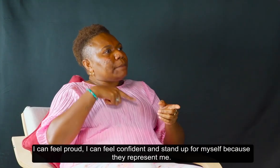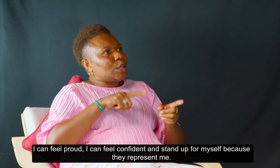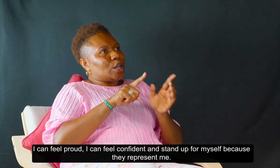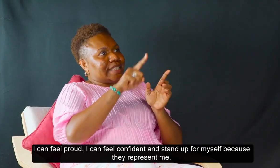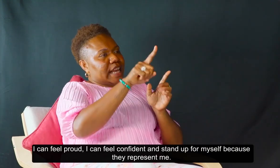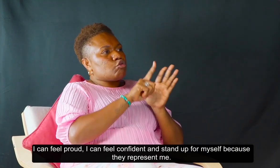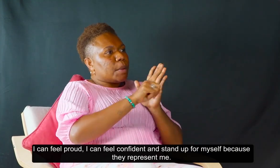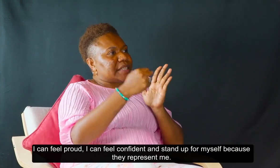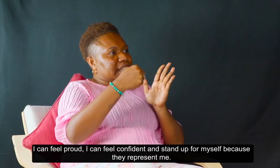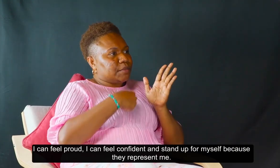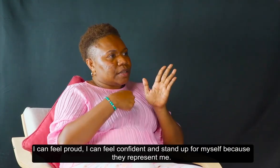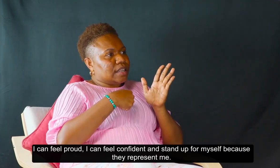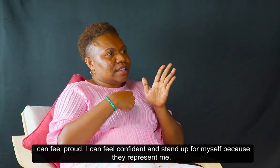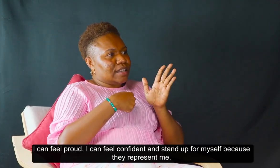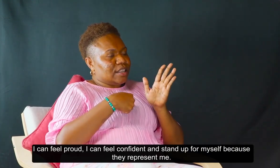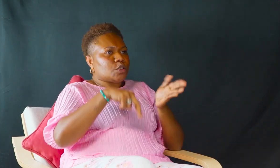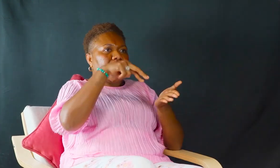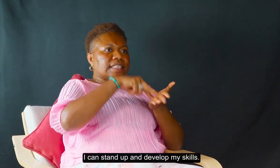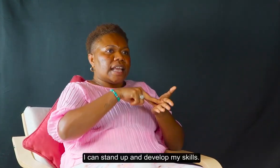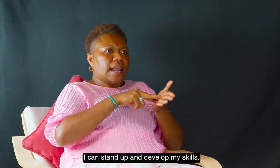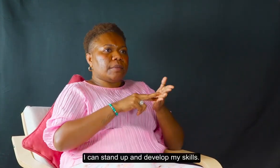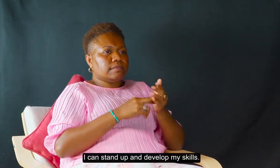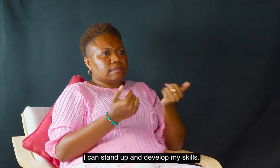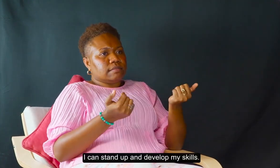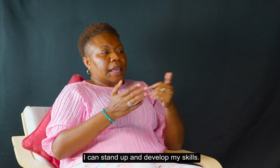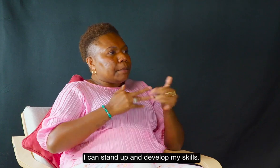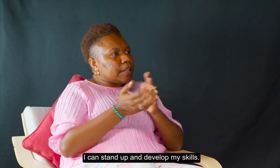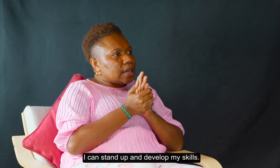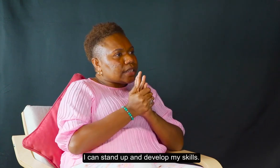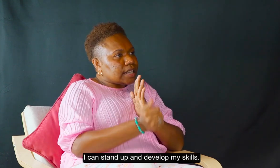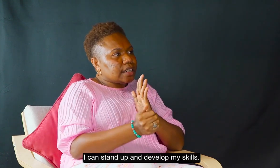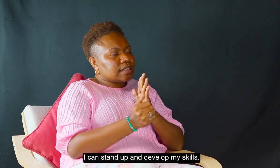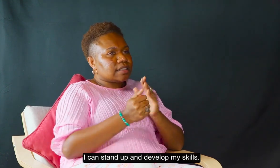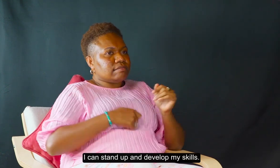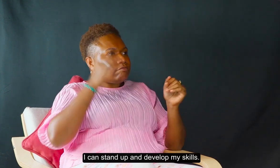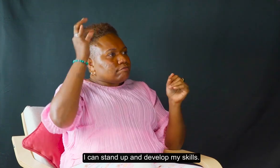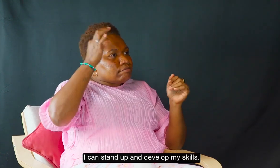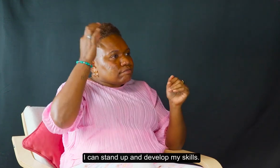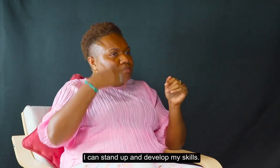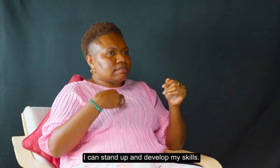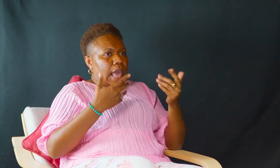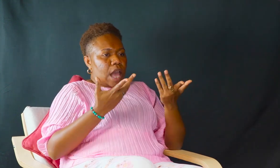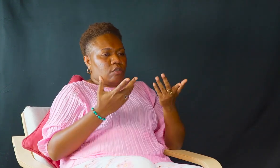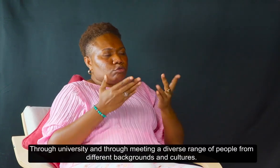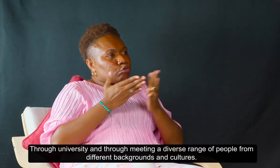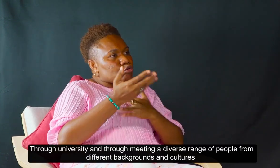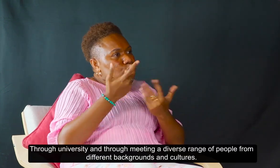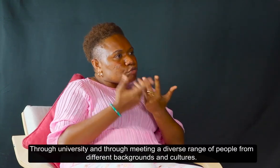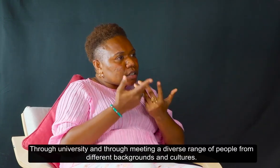because they represent me. I can stand up and develop my skills through